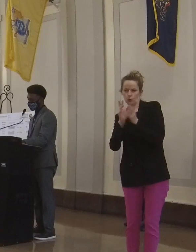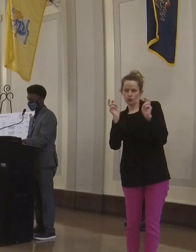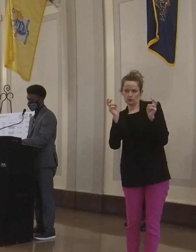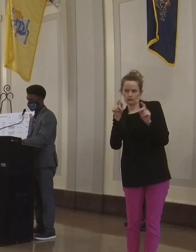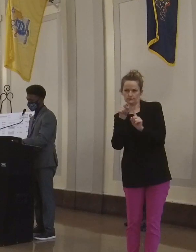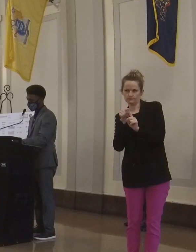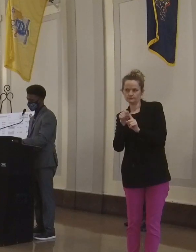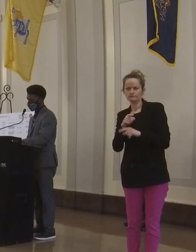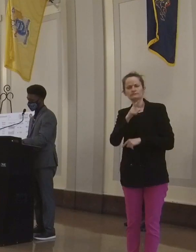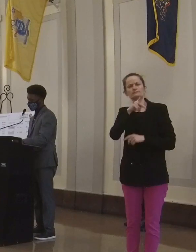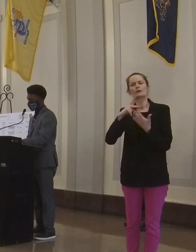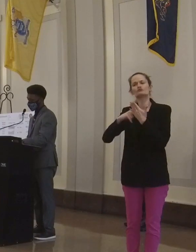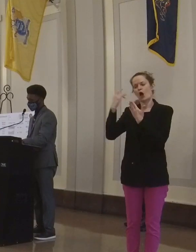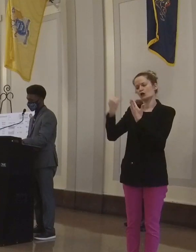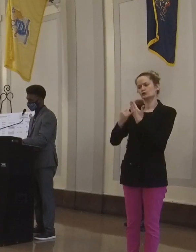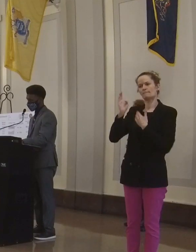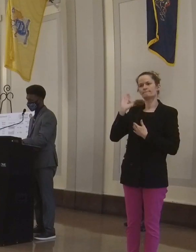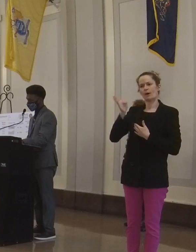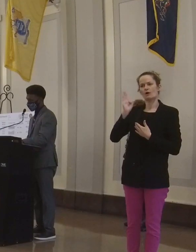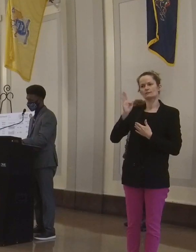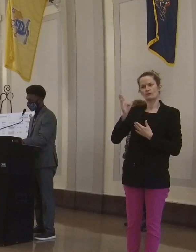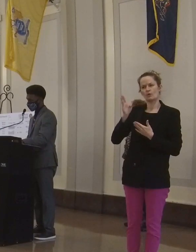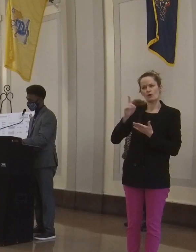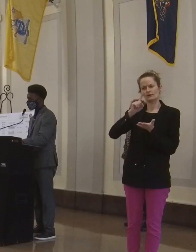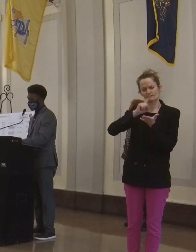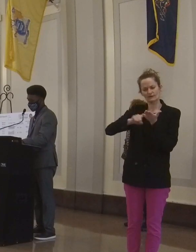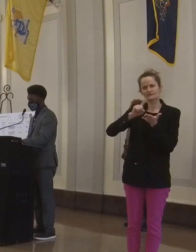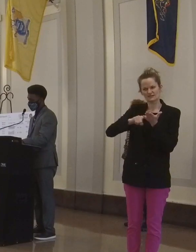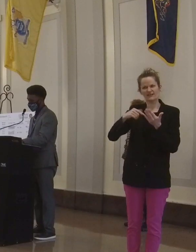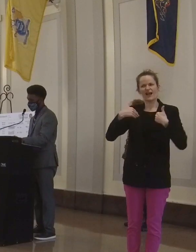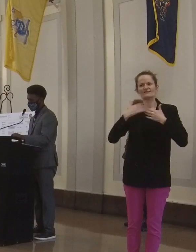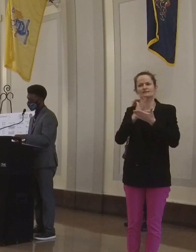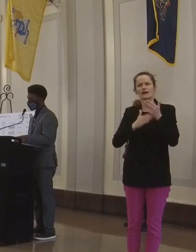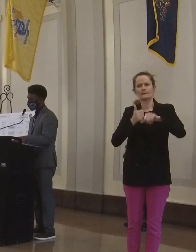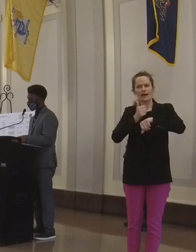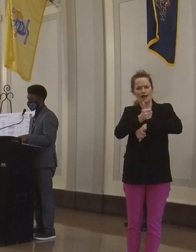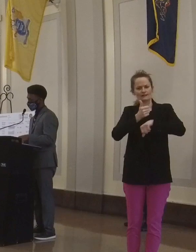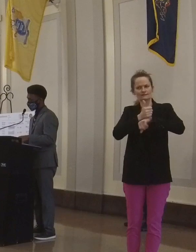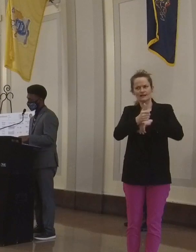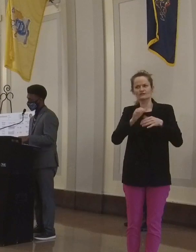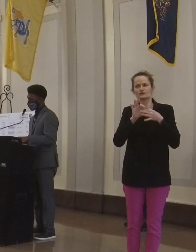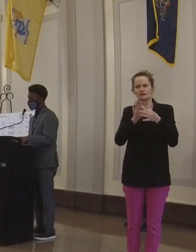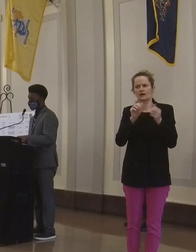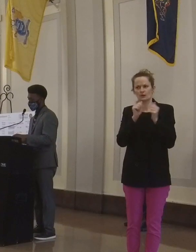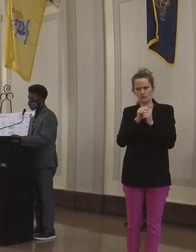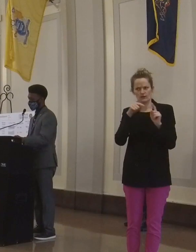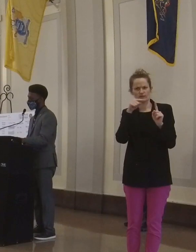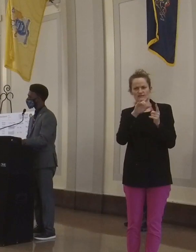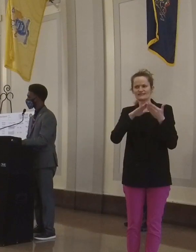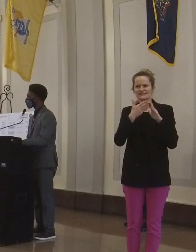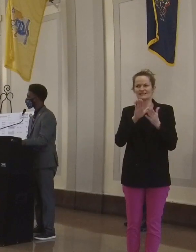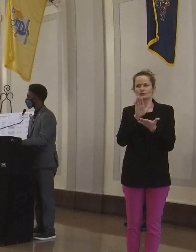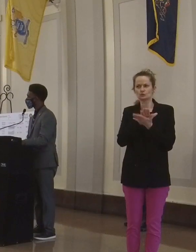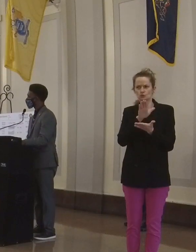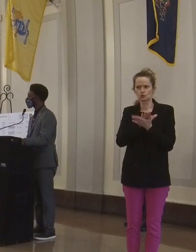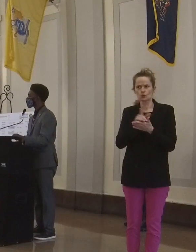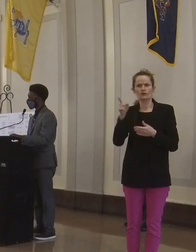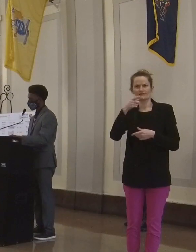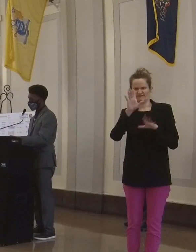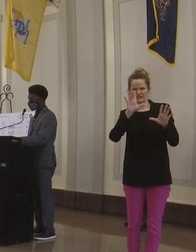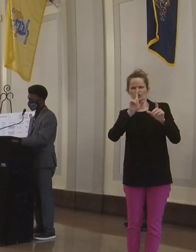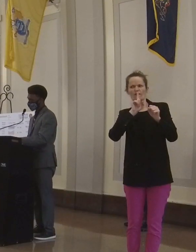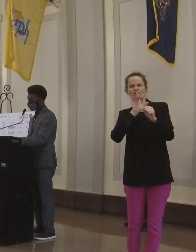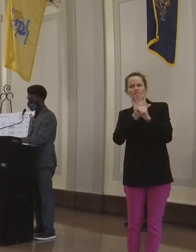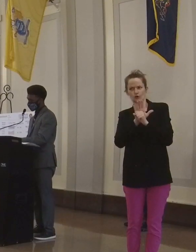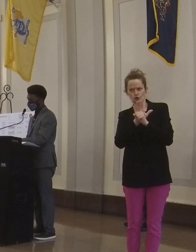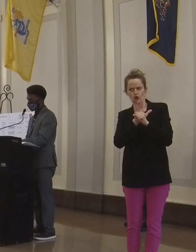the allegations in Augusta Fells. City schools confirmed those allegations and more. Given what the public